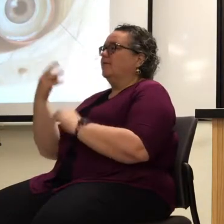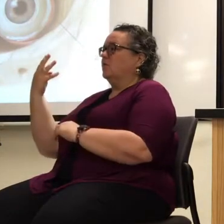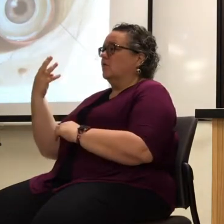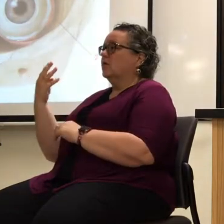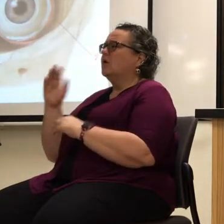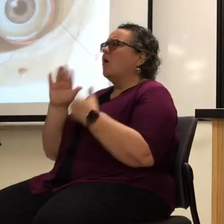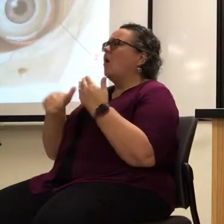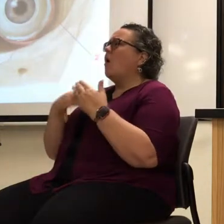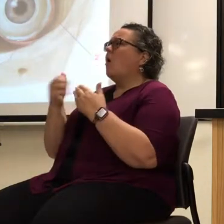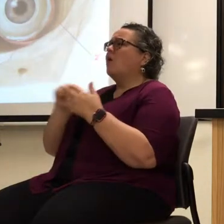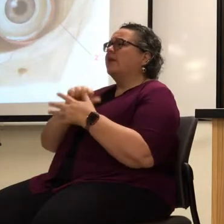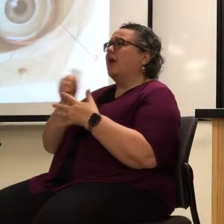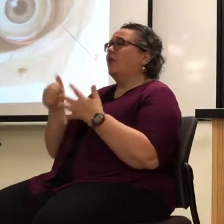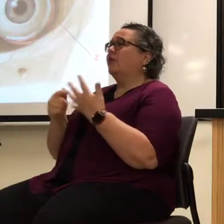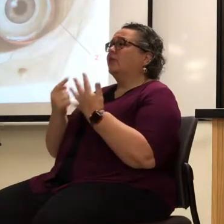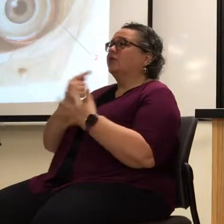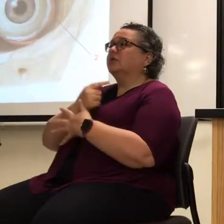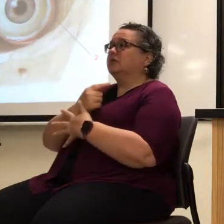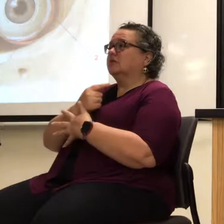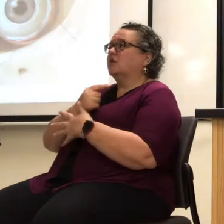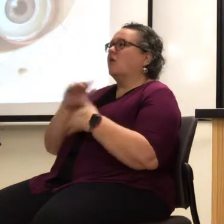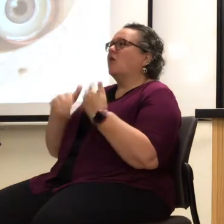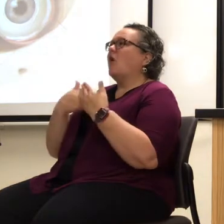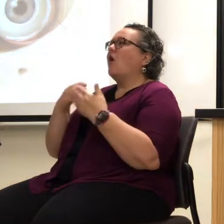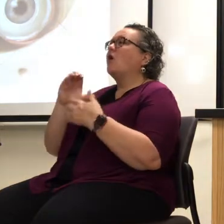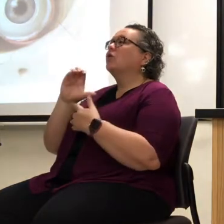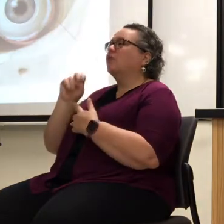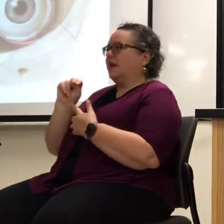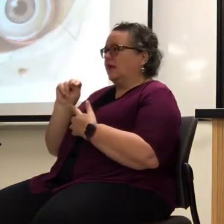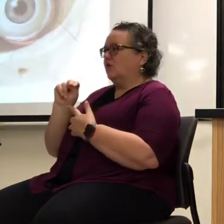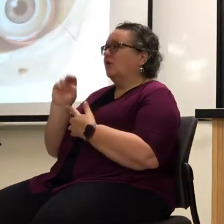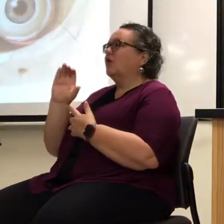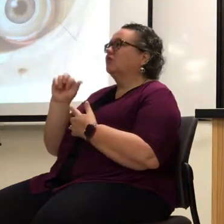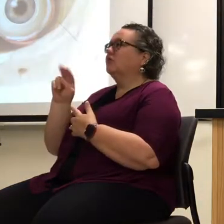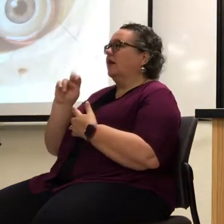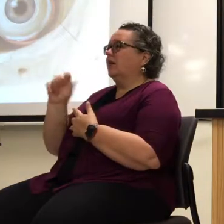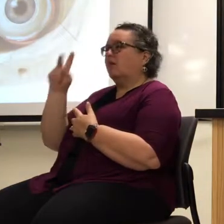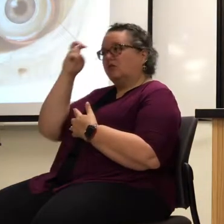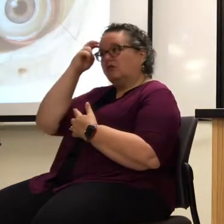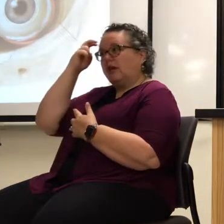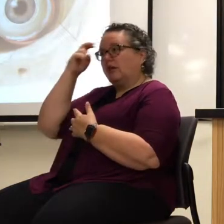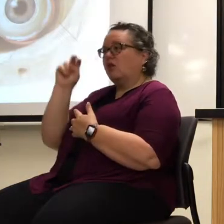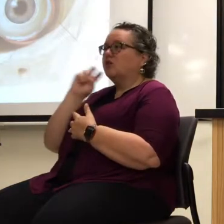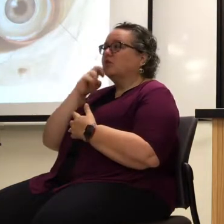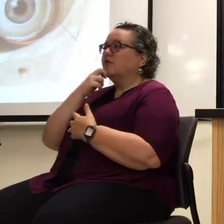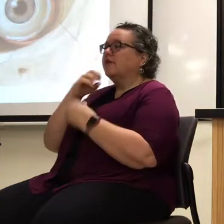All the other ones are 3, oculomotor.